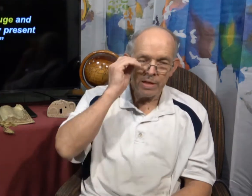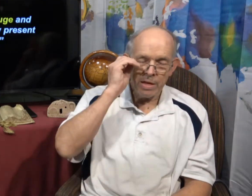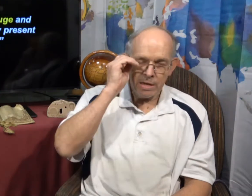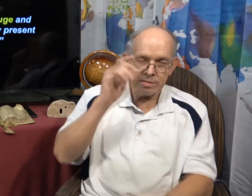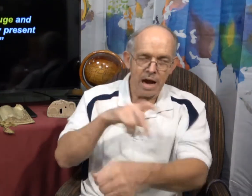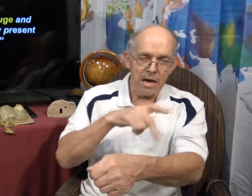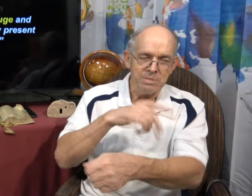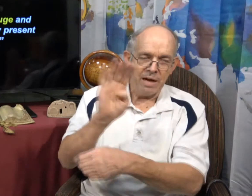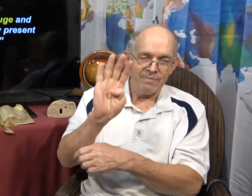John